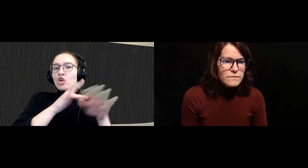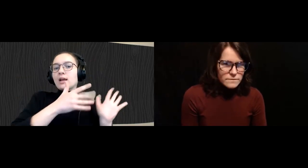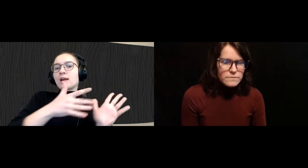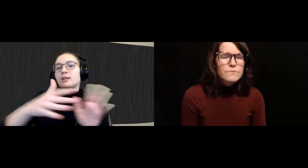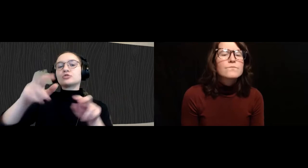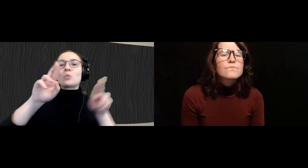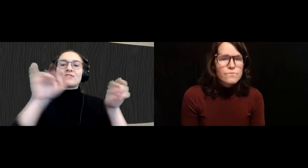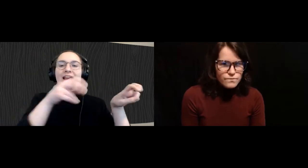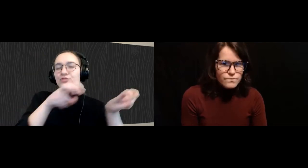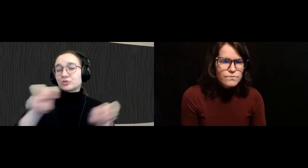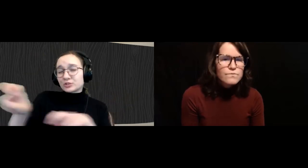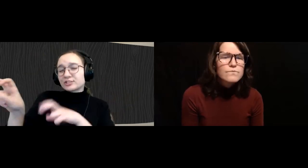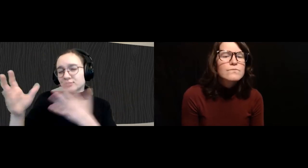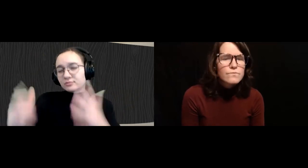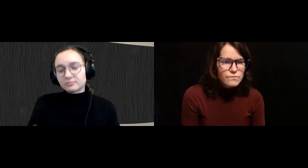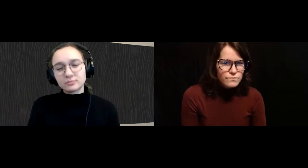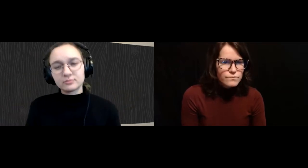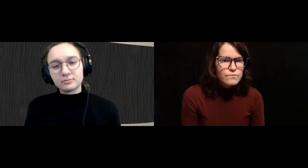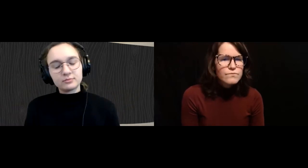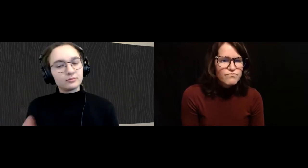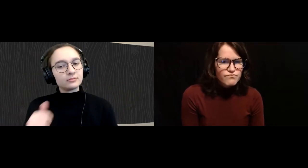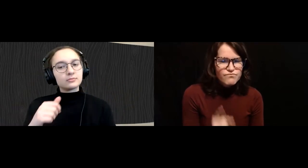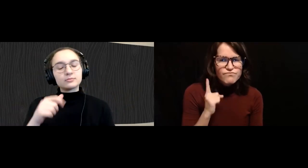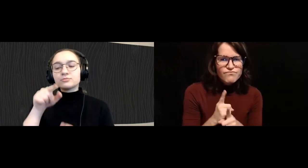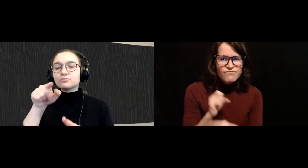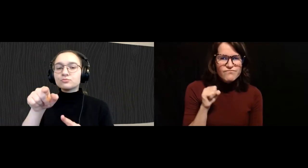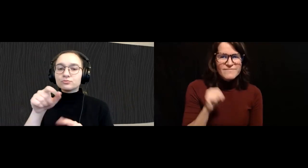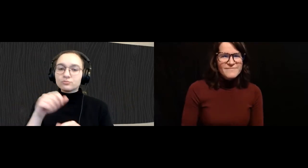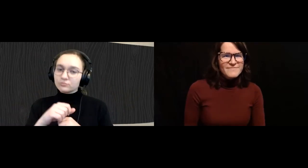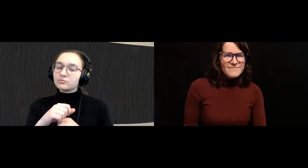them earlier instead of having to transition to that later on.